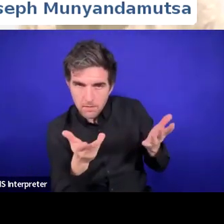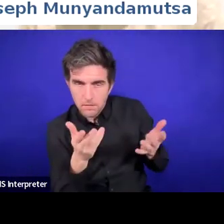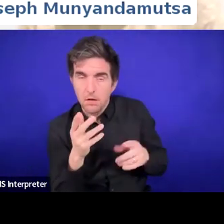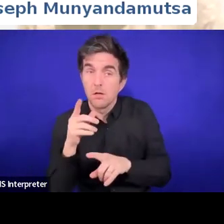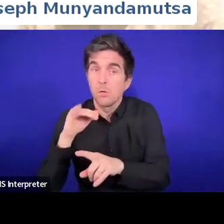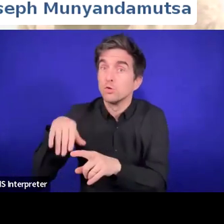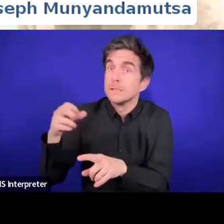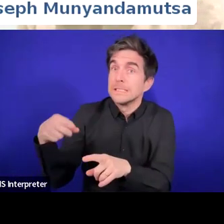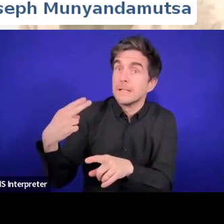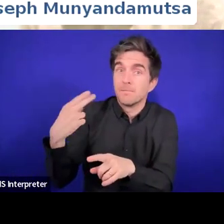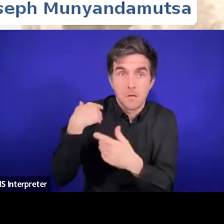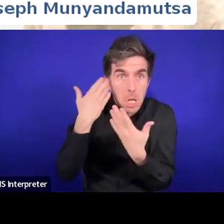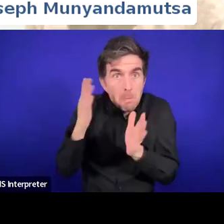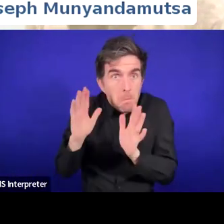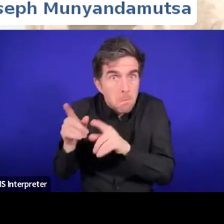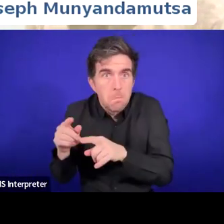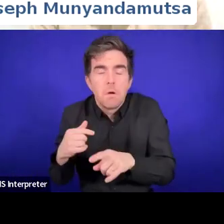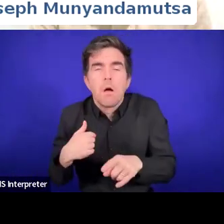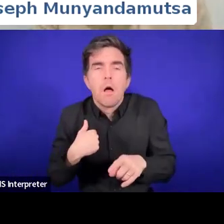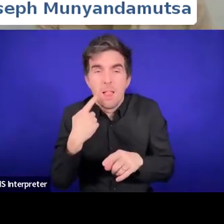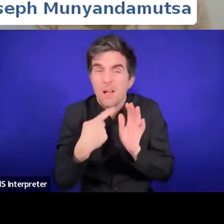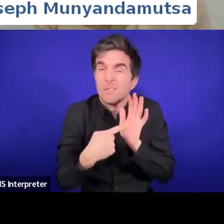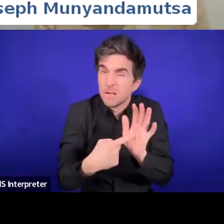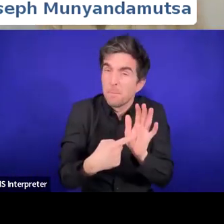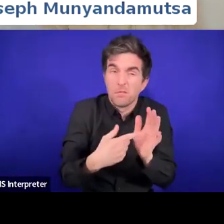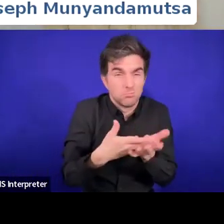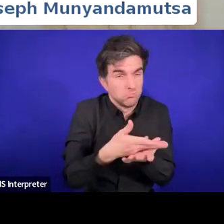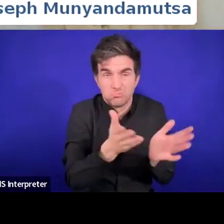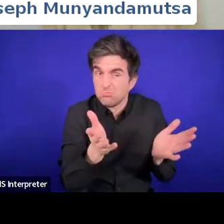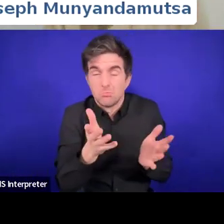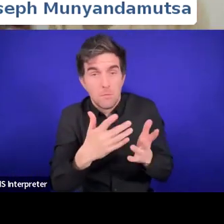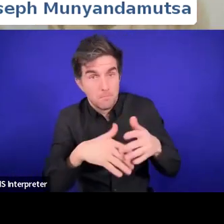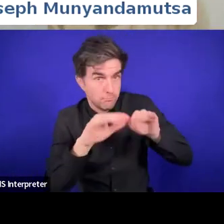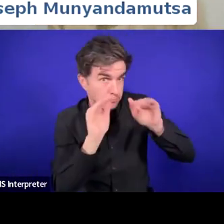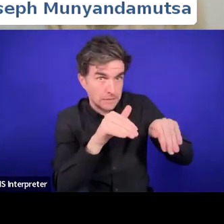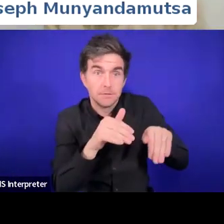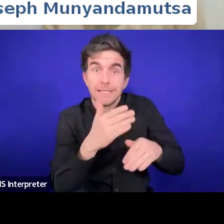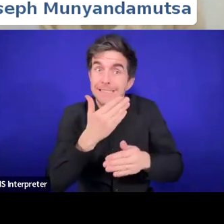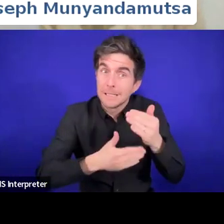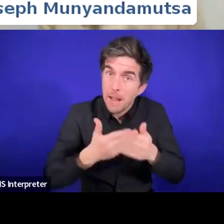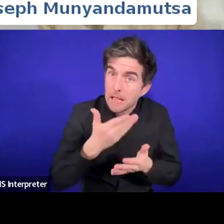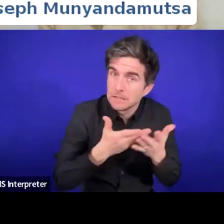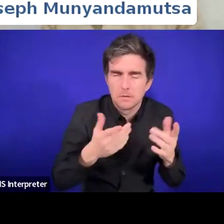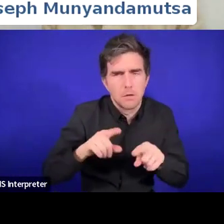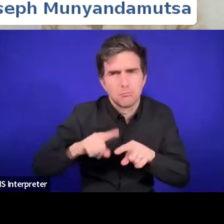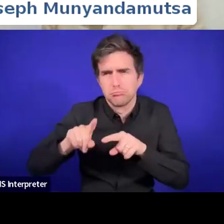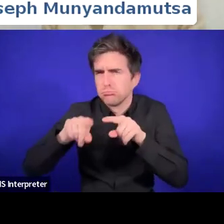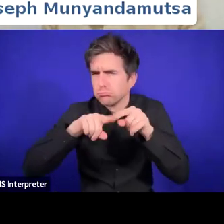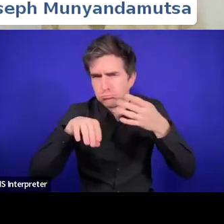disability. Yeah, I think this is an interesting question, and in our review we found